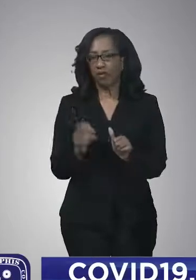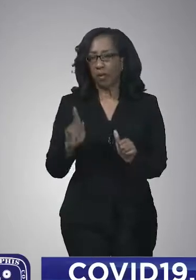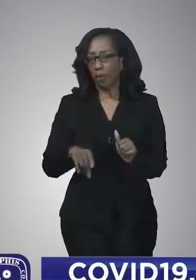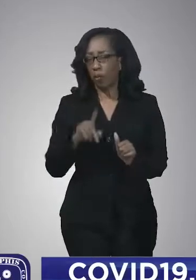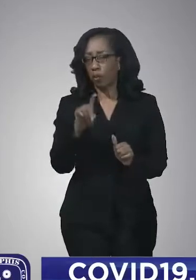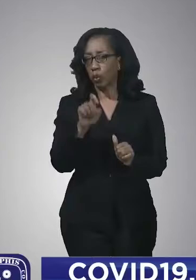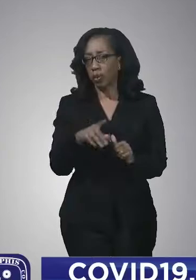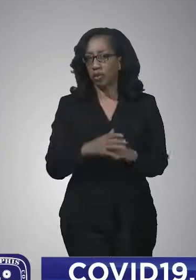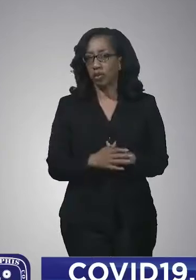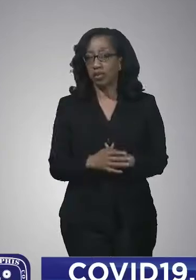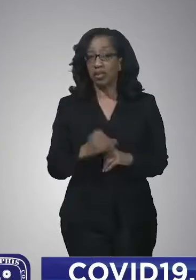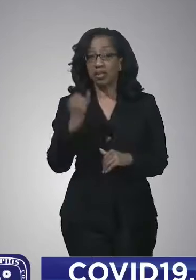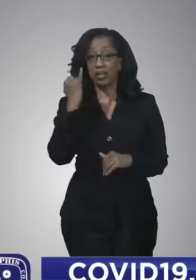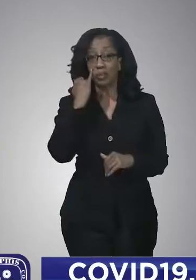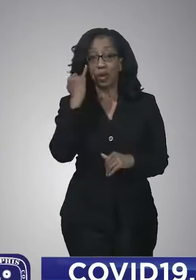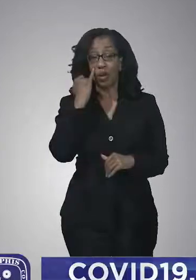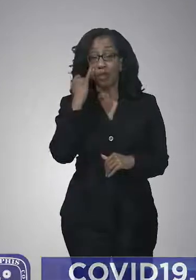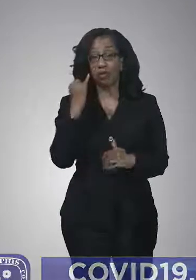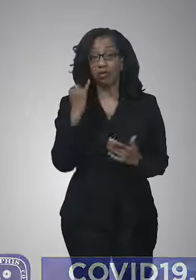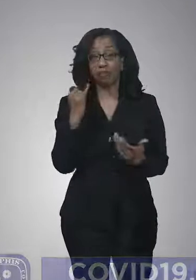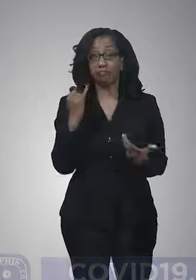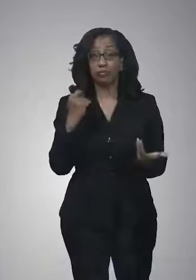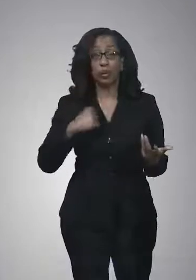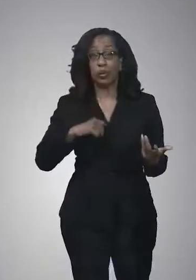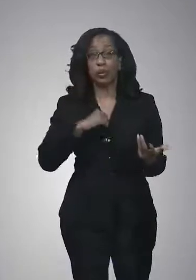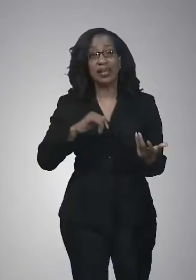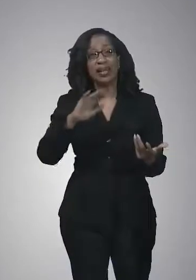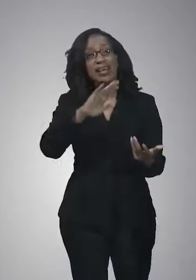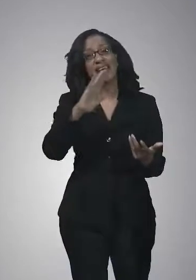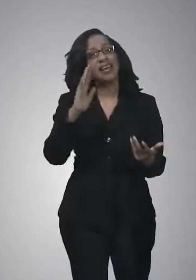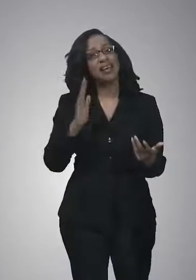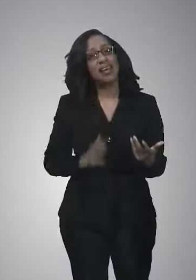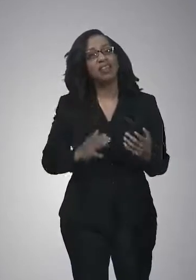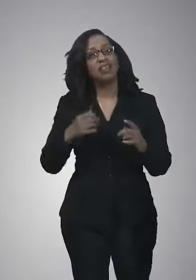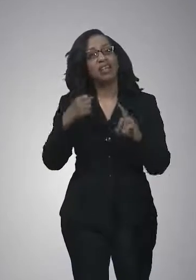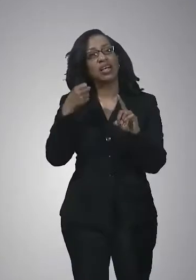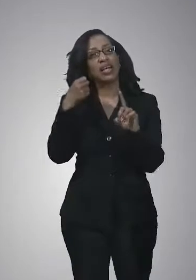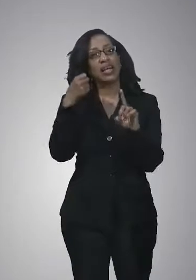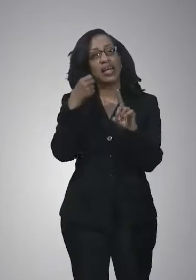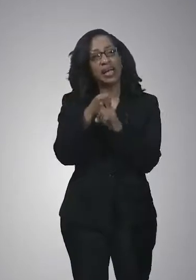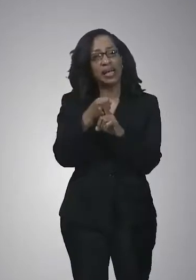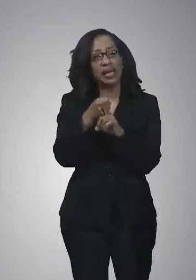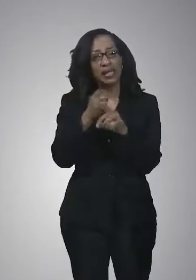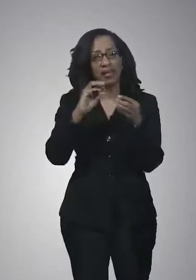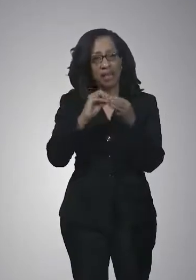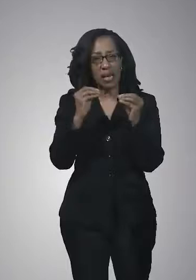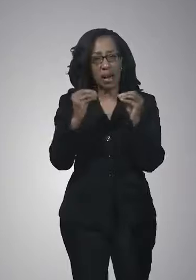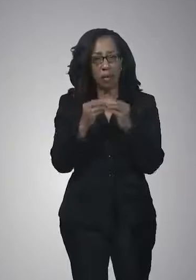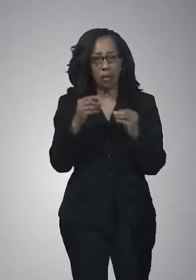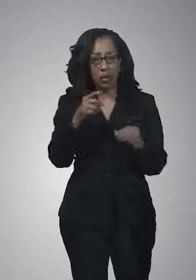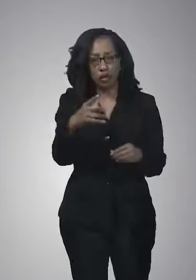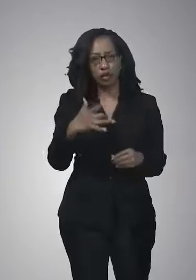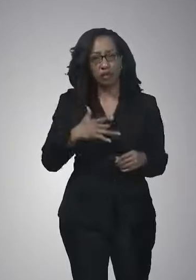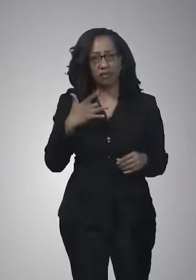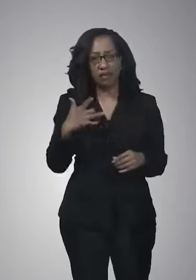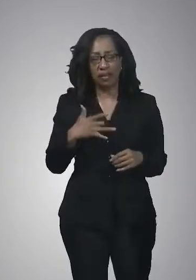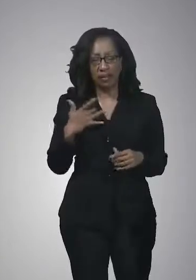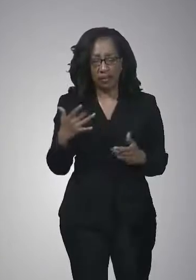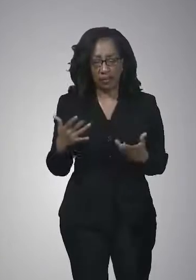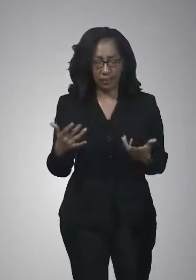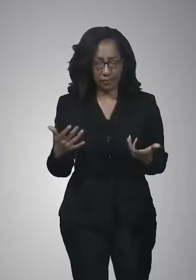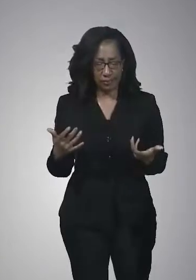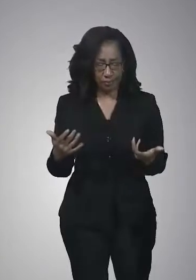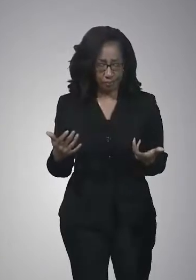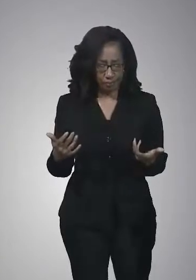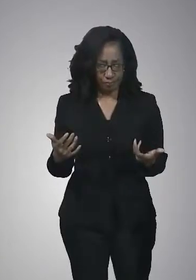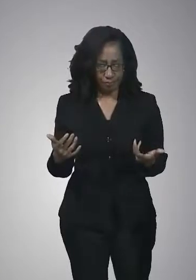we never hit the threshold that the health department thinks is the threshold for